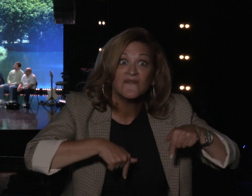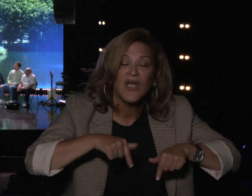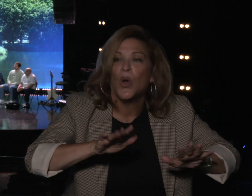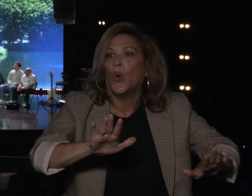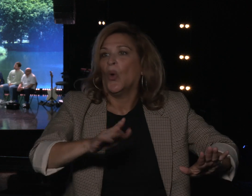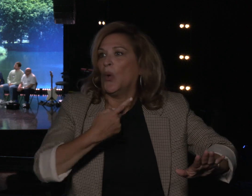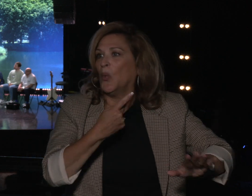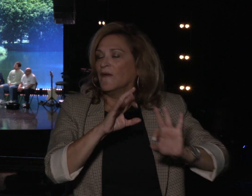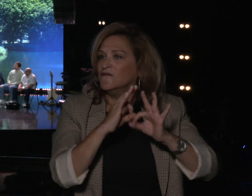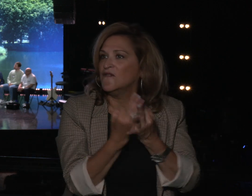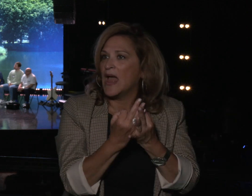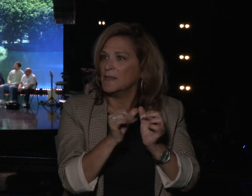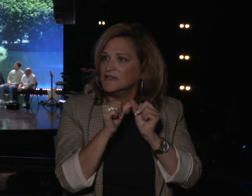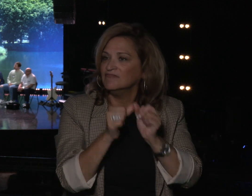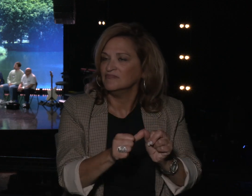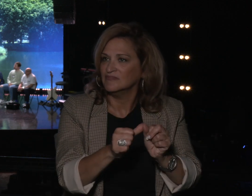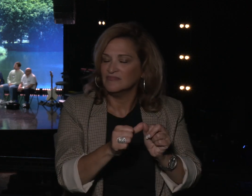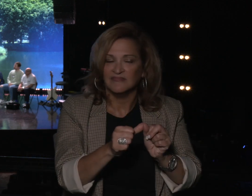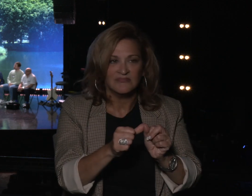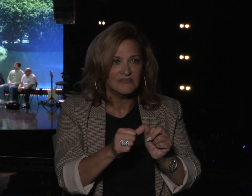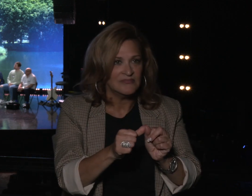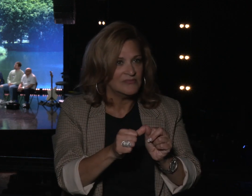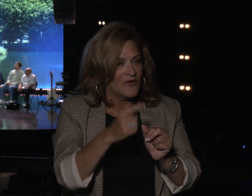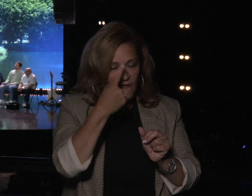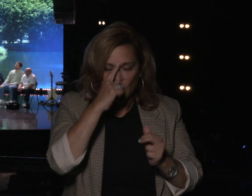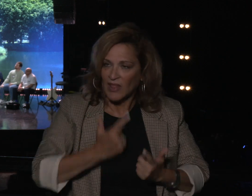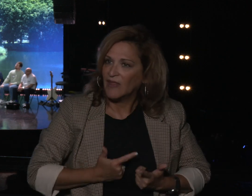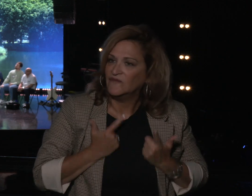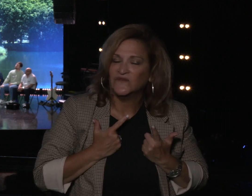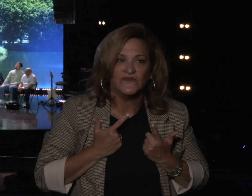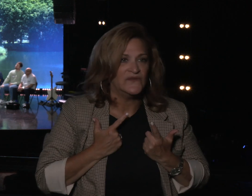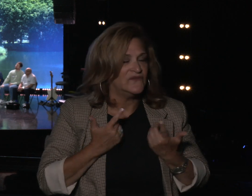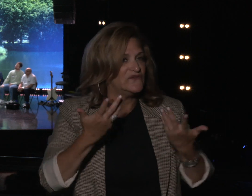for life. It says, now that you know these